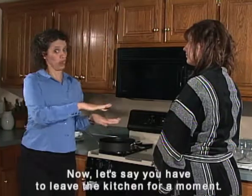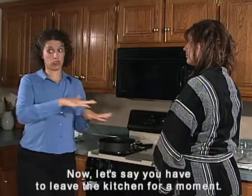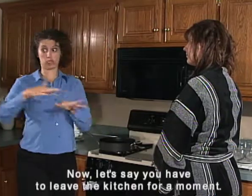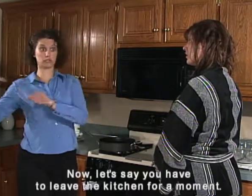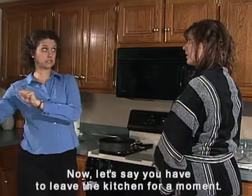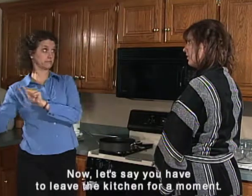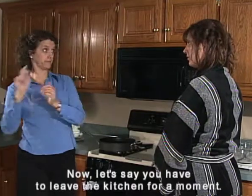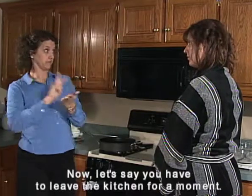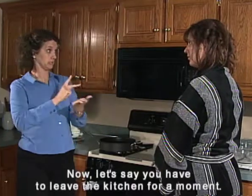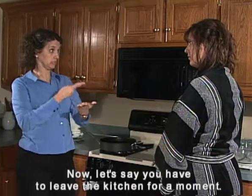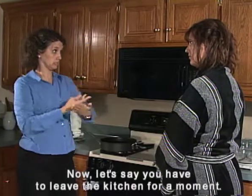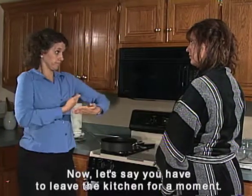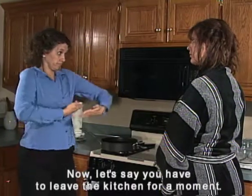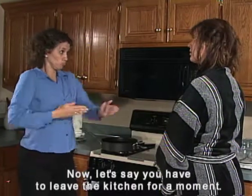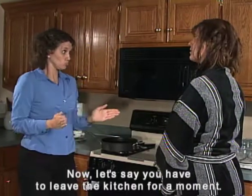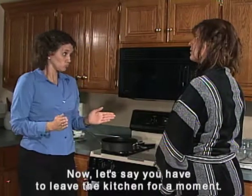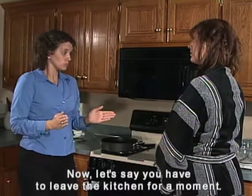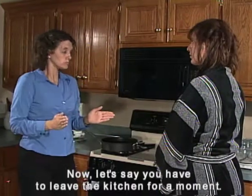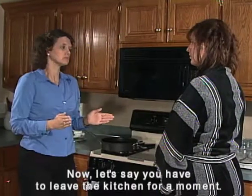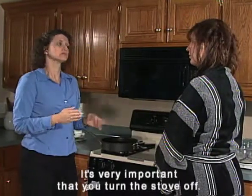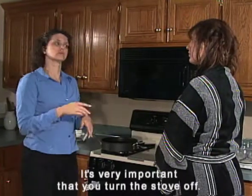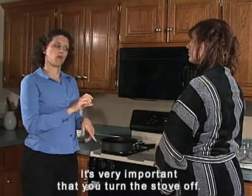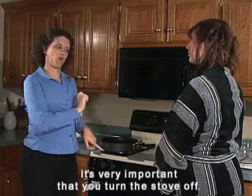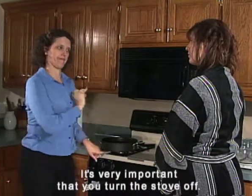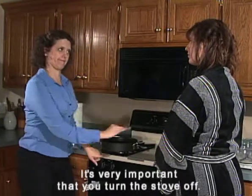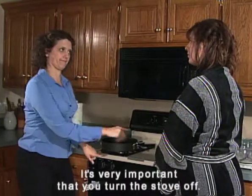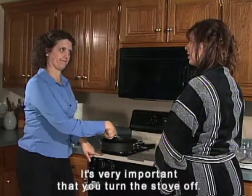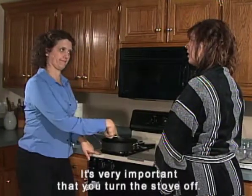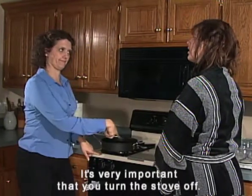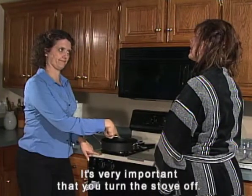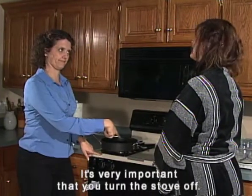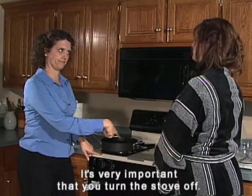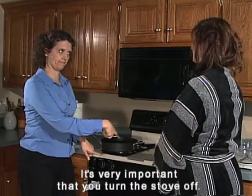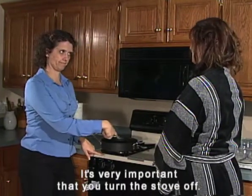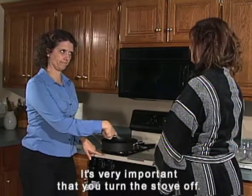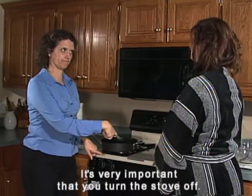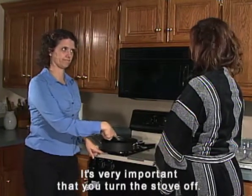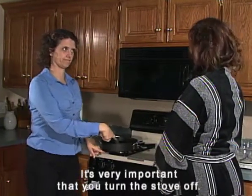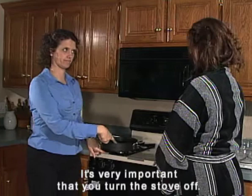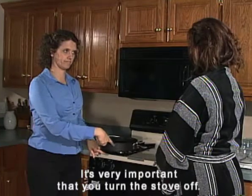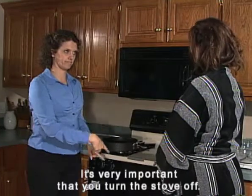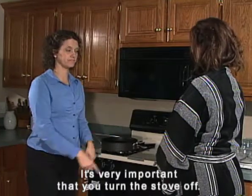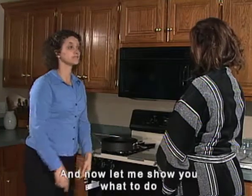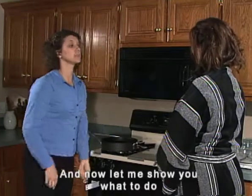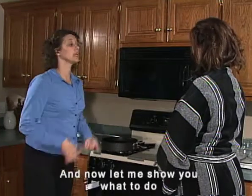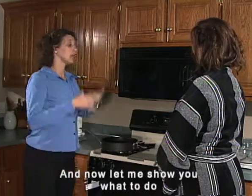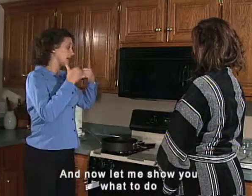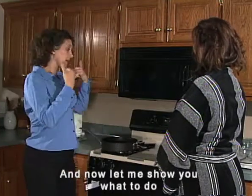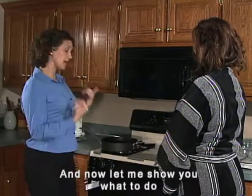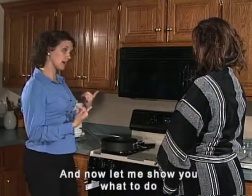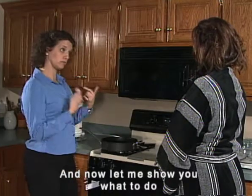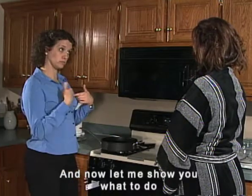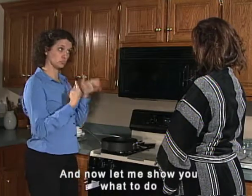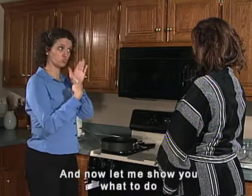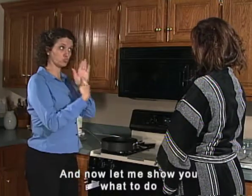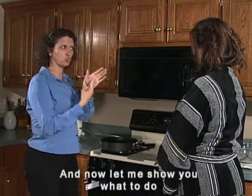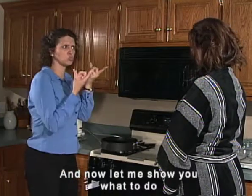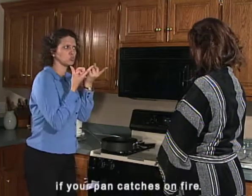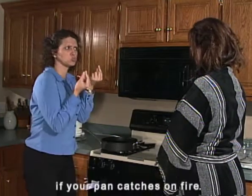Now let's say you have to leave the kitchen for a moment. It's very important that you turn the stove off. And now, let me show you what to do if your